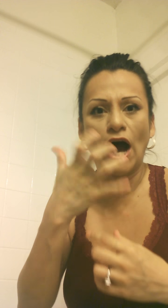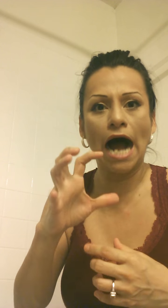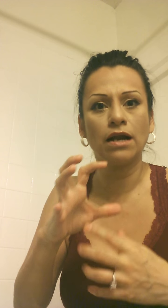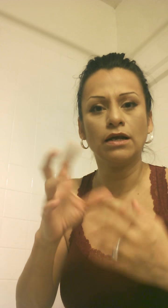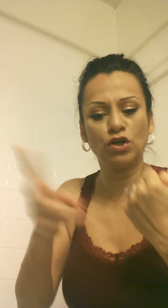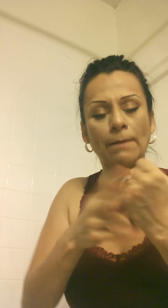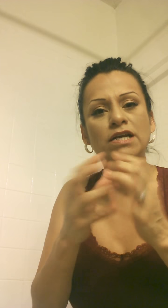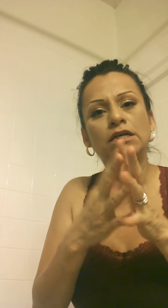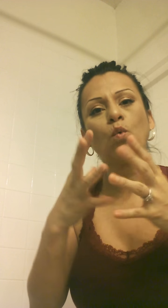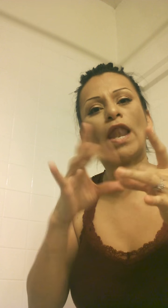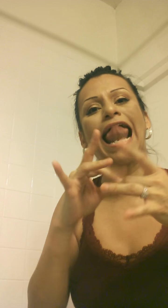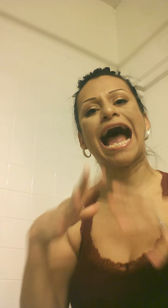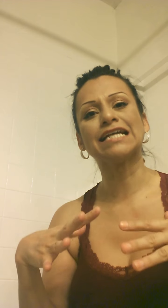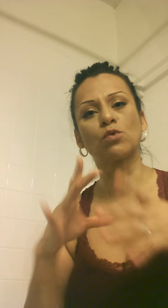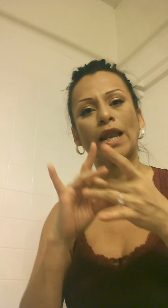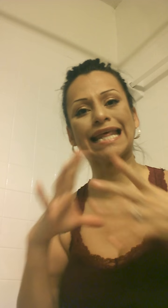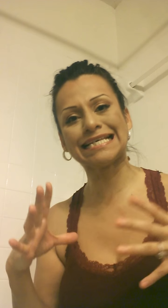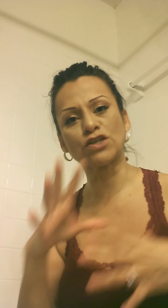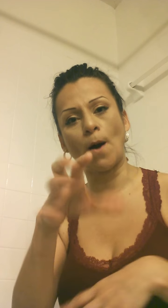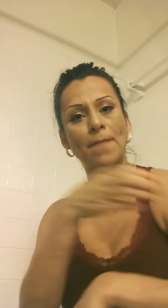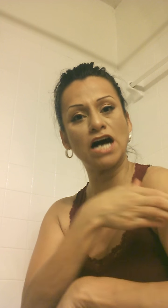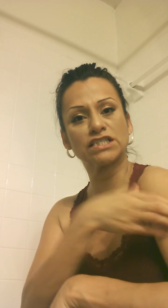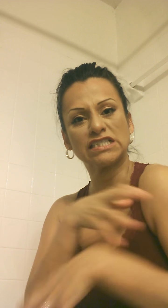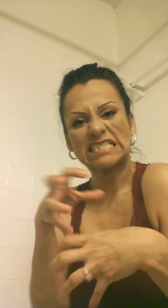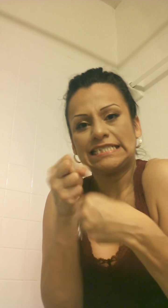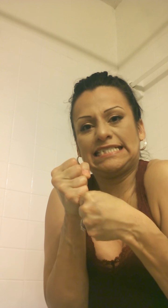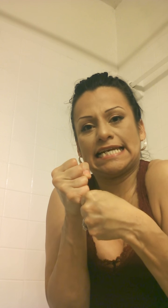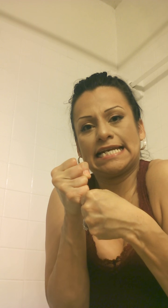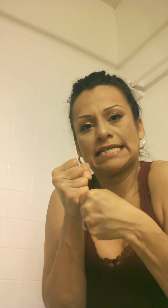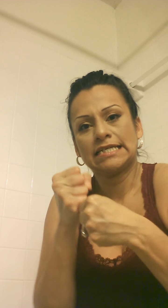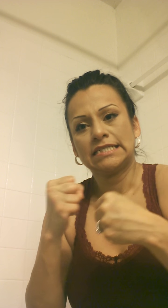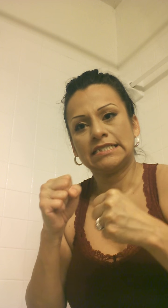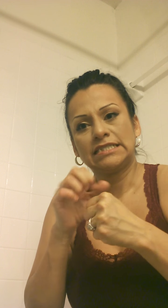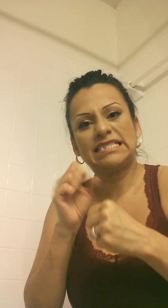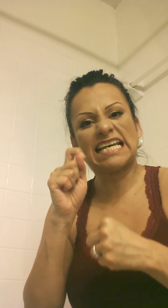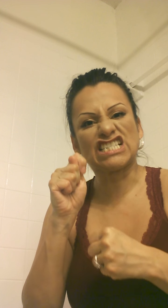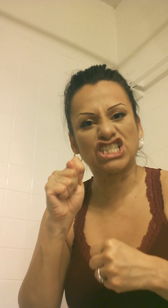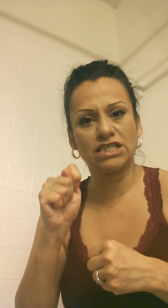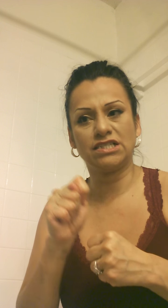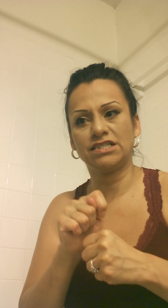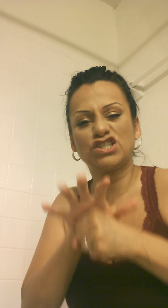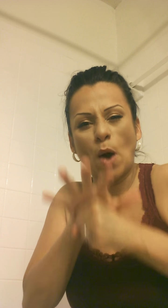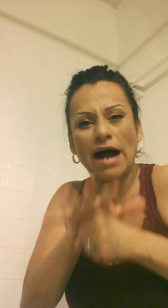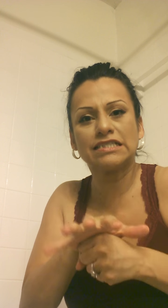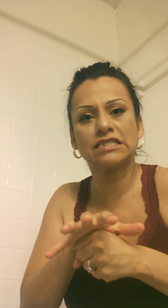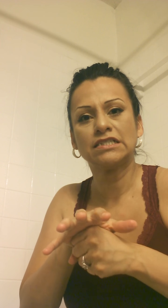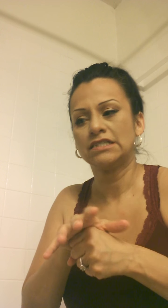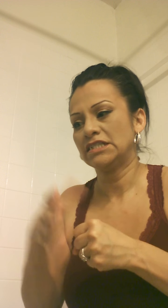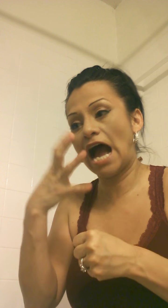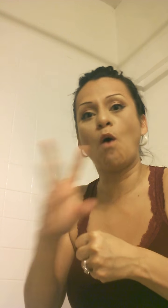hot. You can relax, release, or bust your skin. This can swash hot